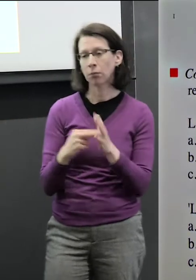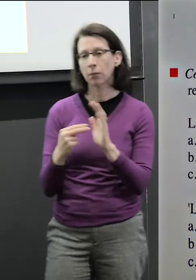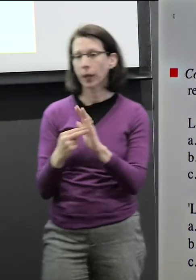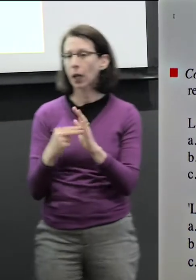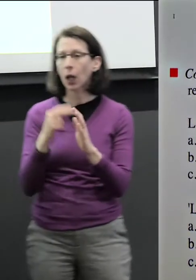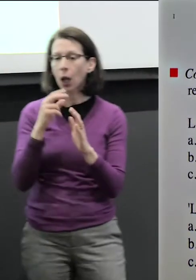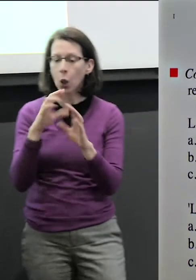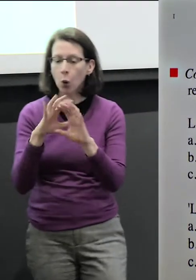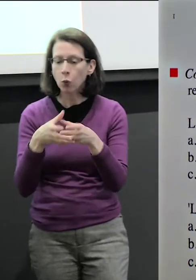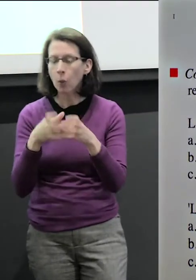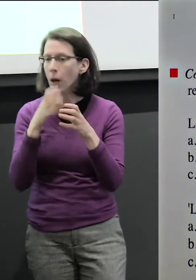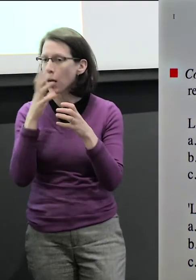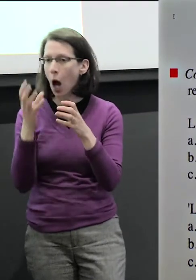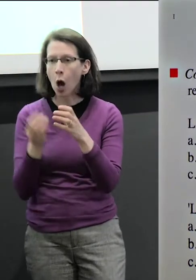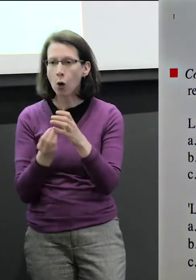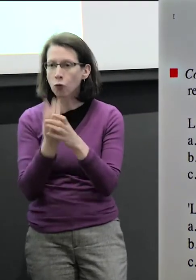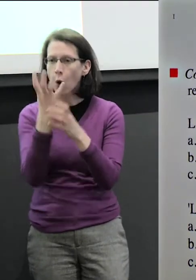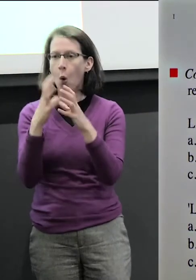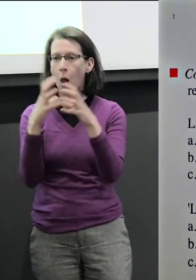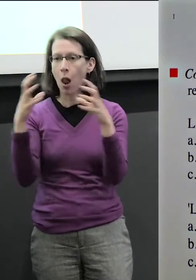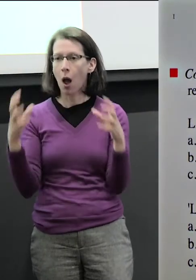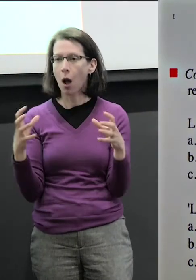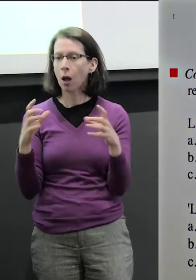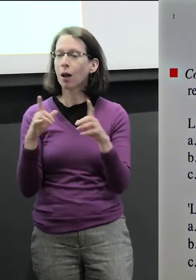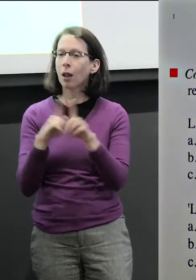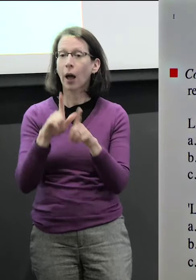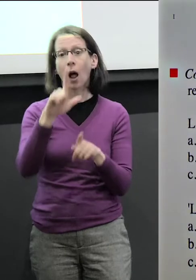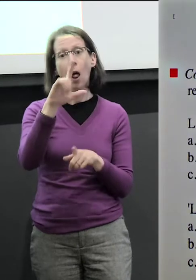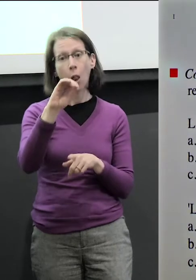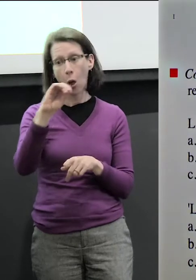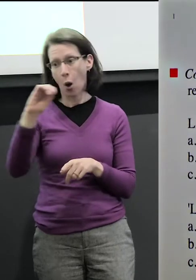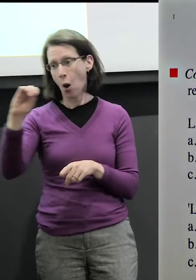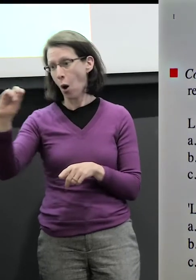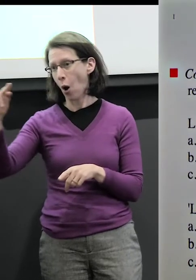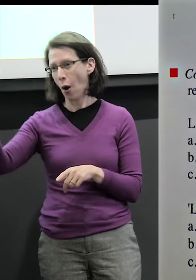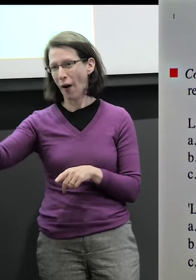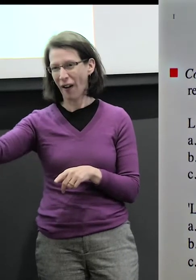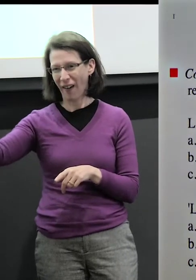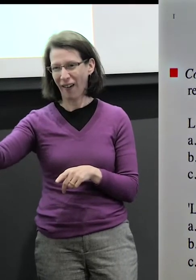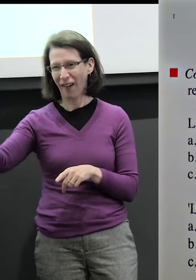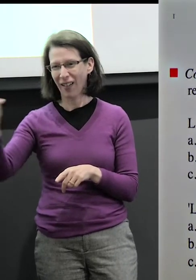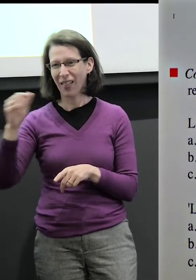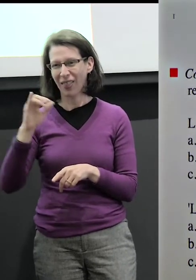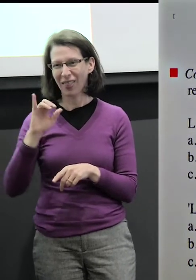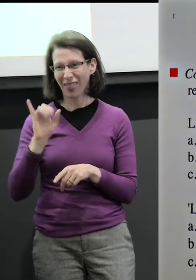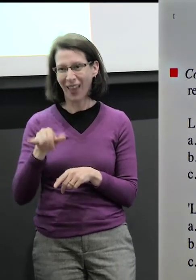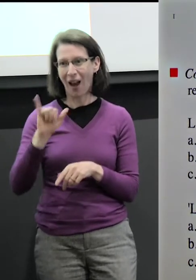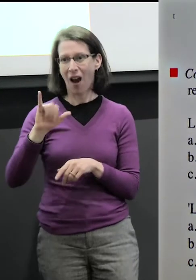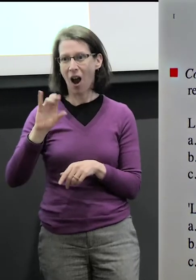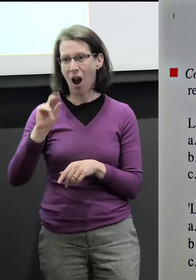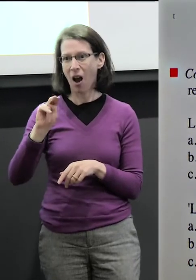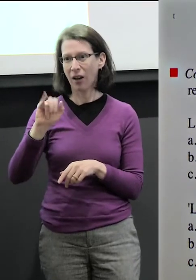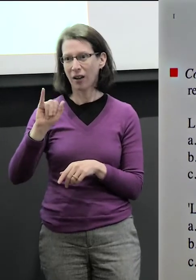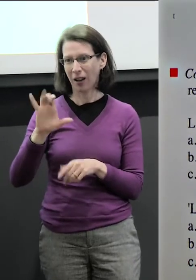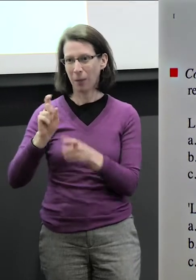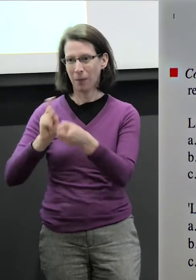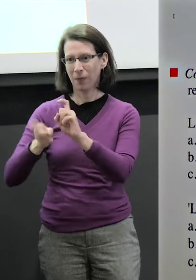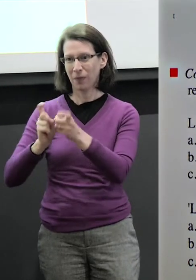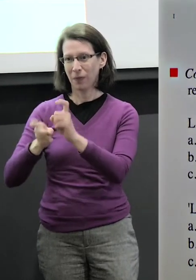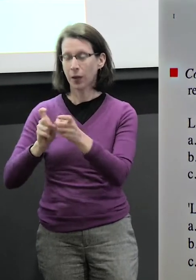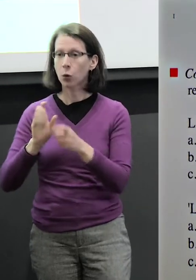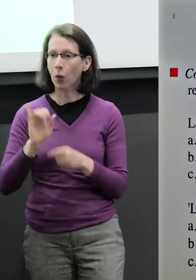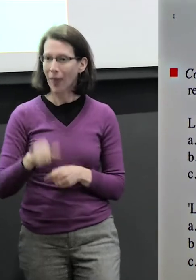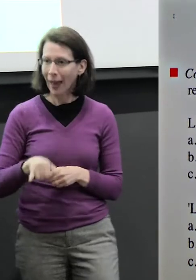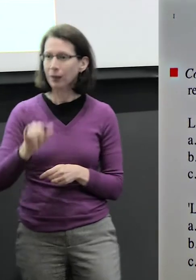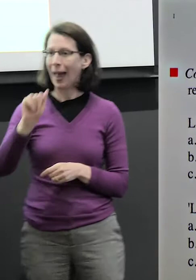This really behaves like the iconic modulation of la. So it is, in this case, an at issue antonym.